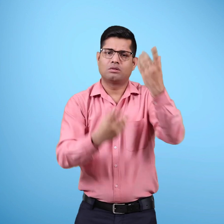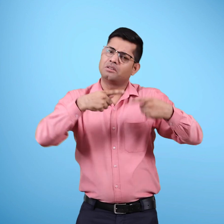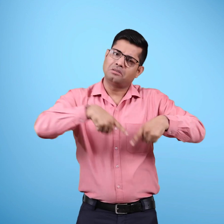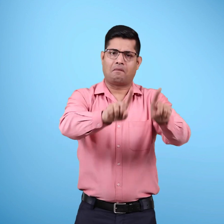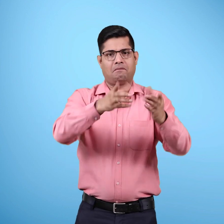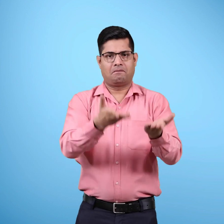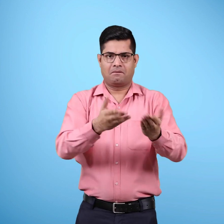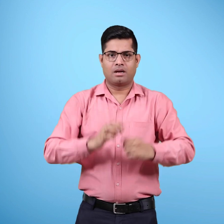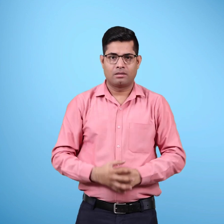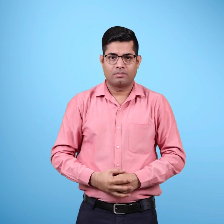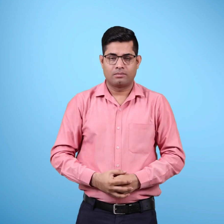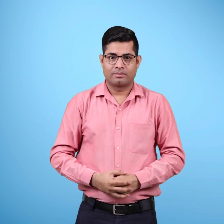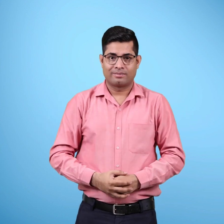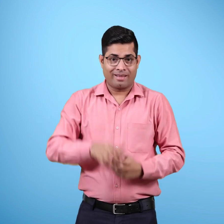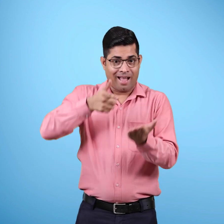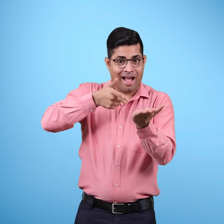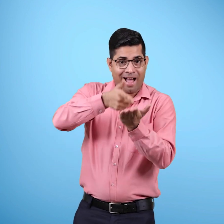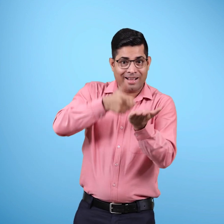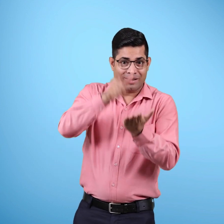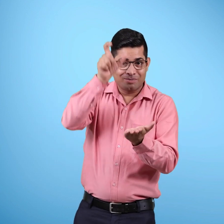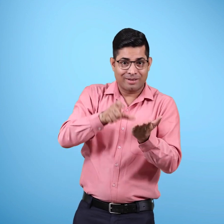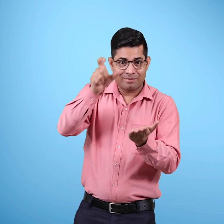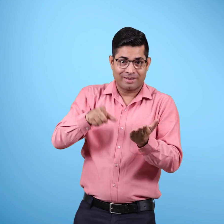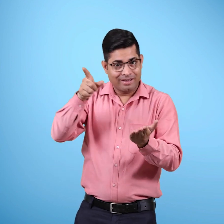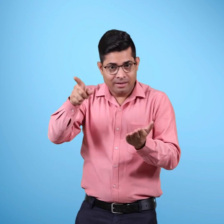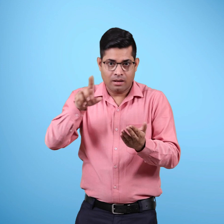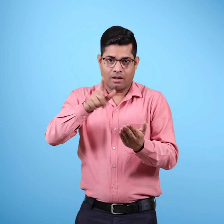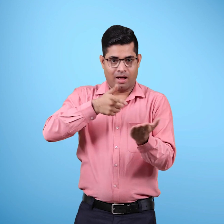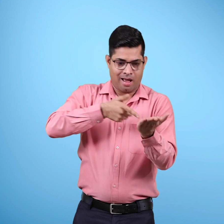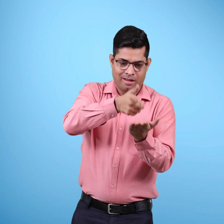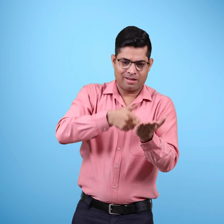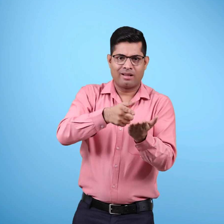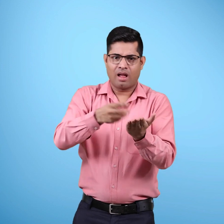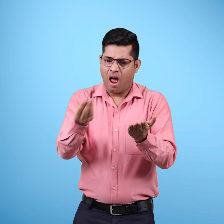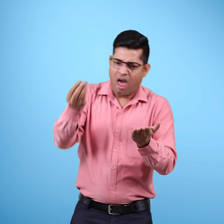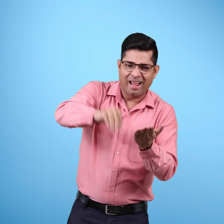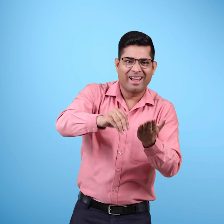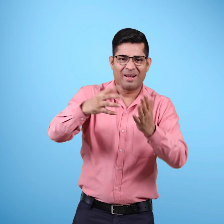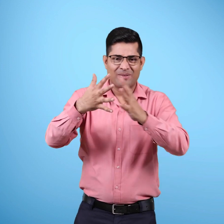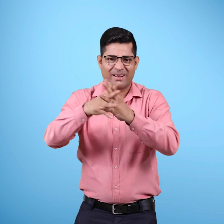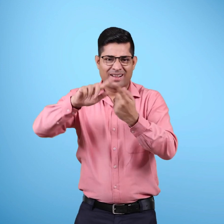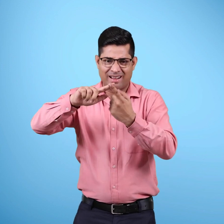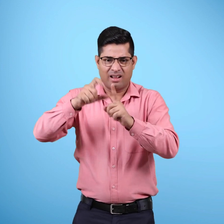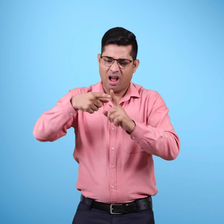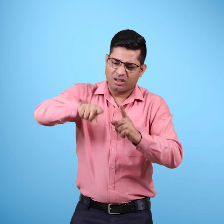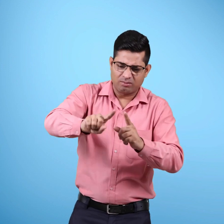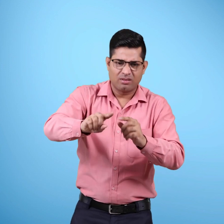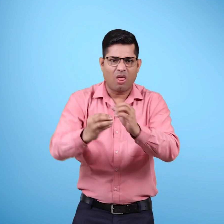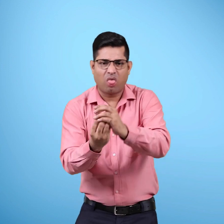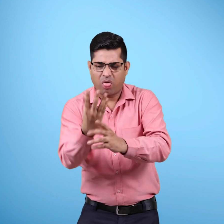growing. Have you seen farmers removing these